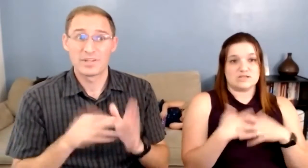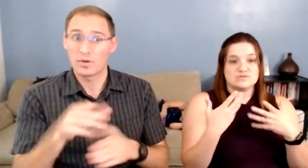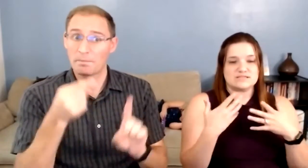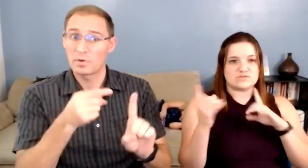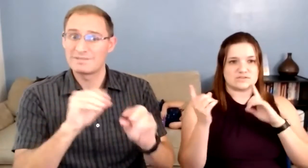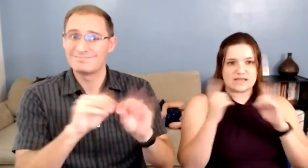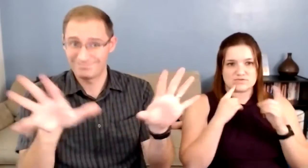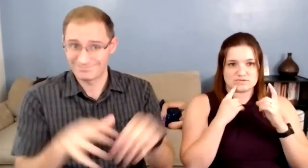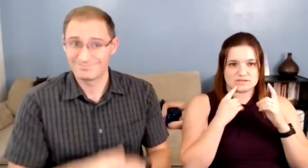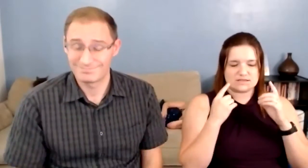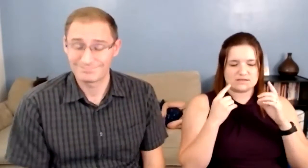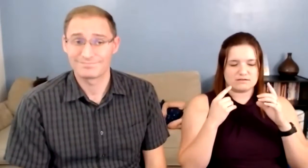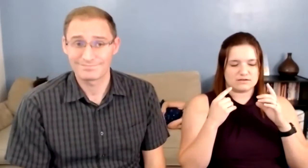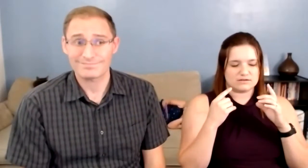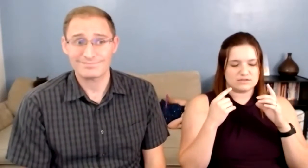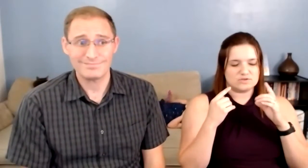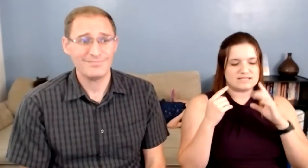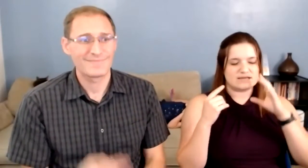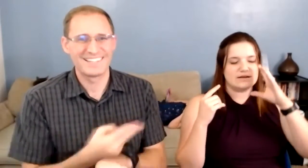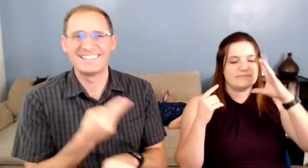across, and using those